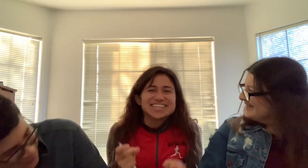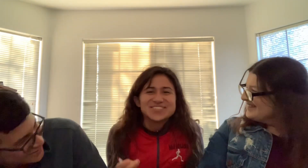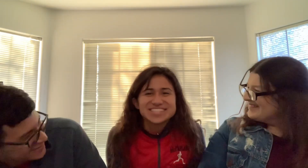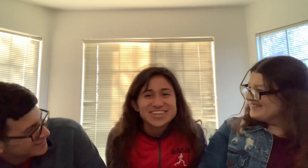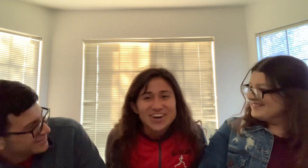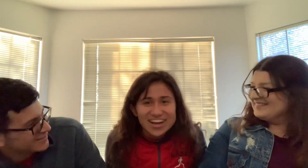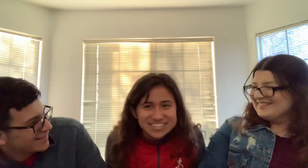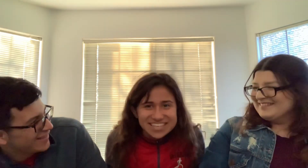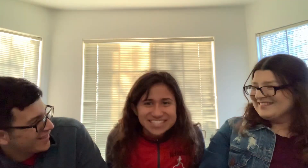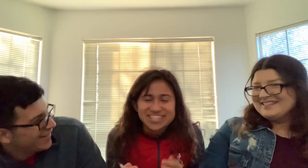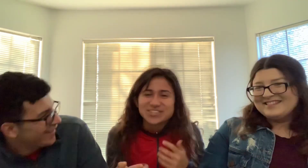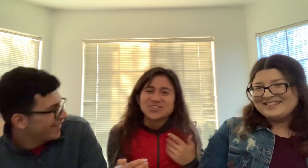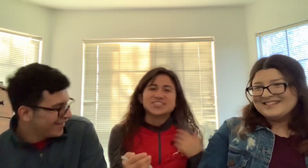I'm using context clues. So